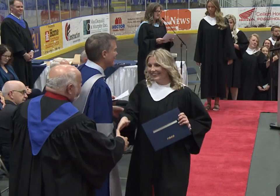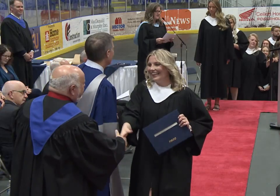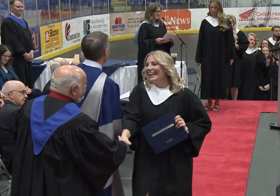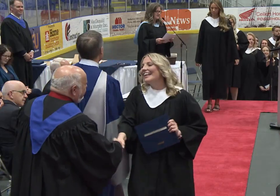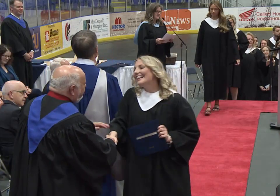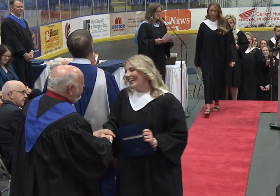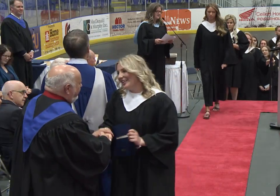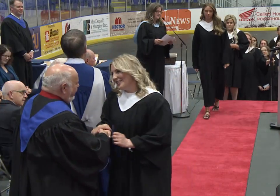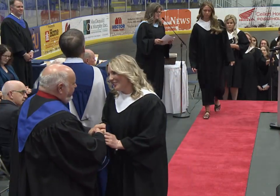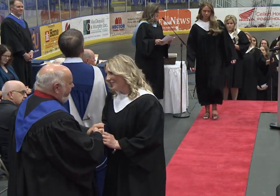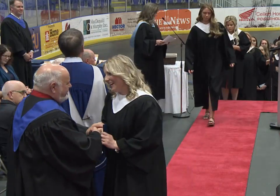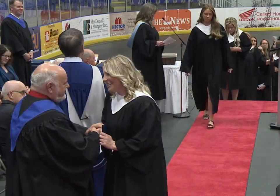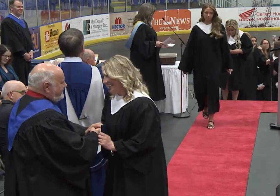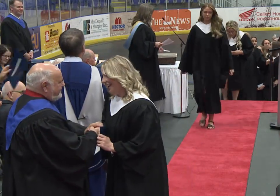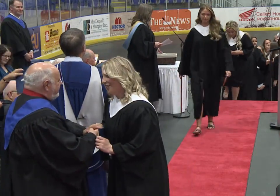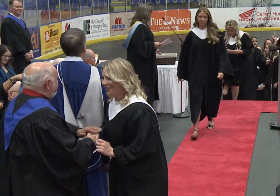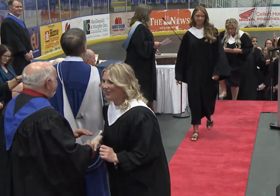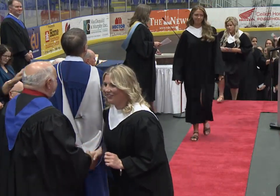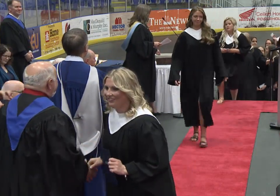Brittany McKenzie.